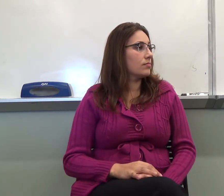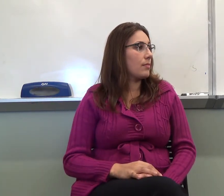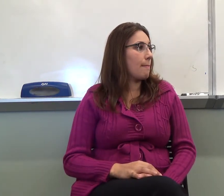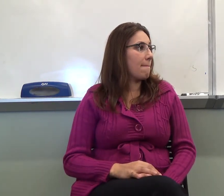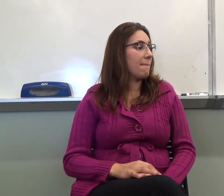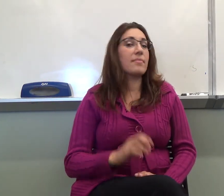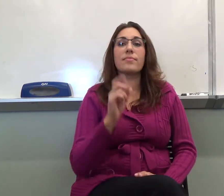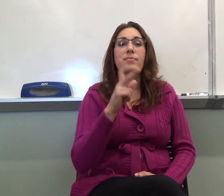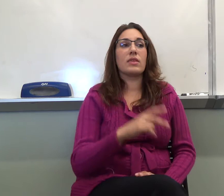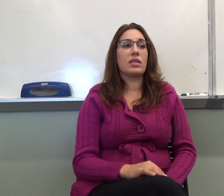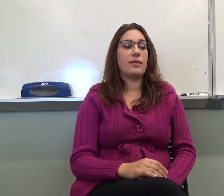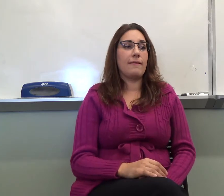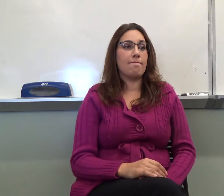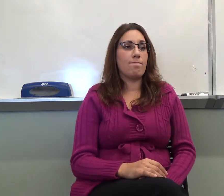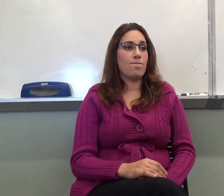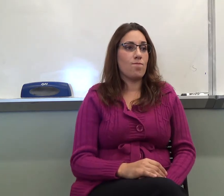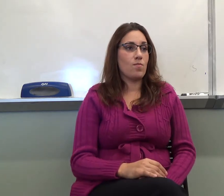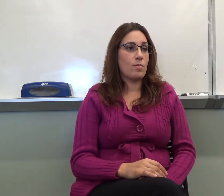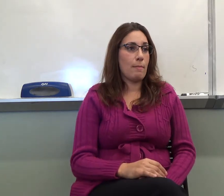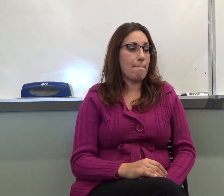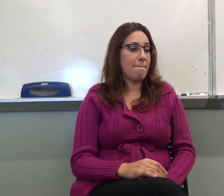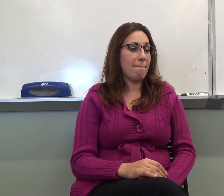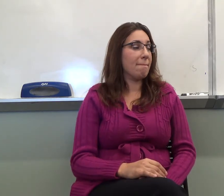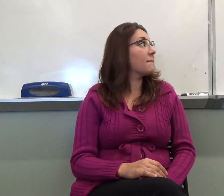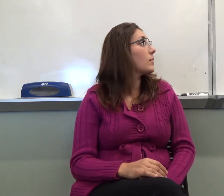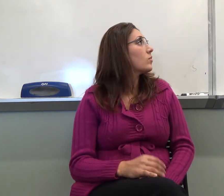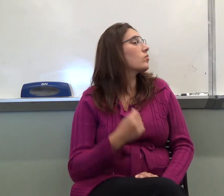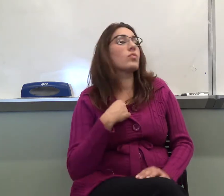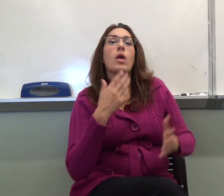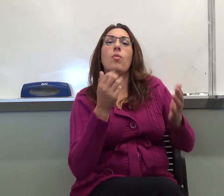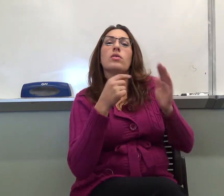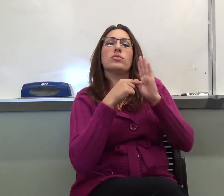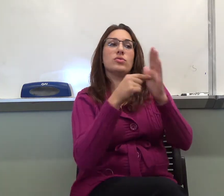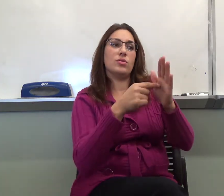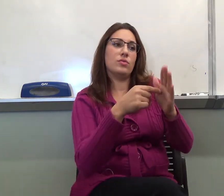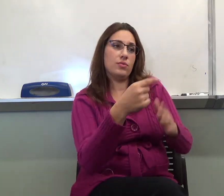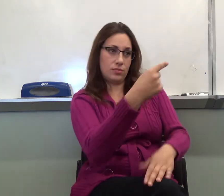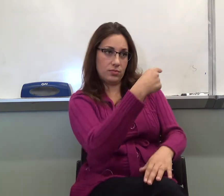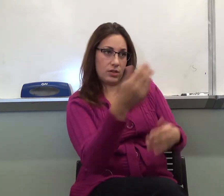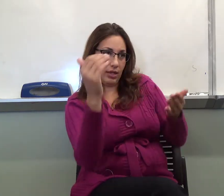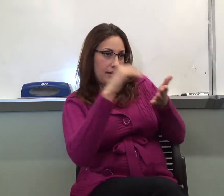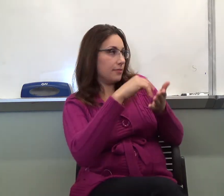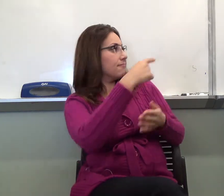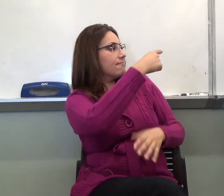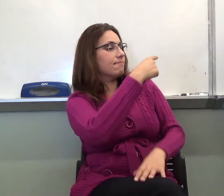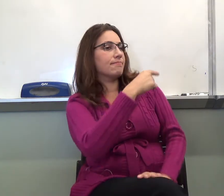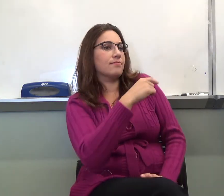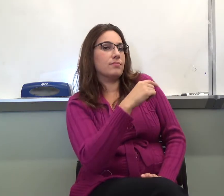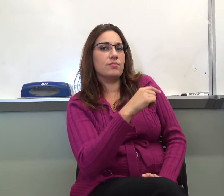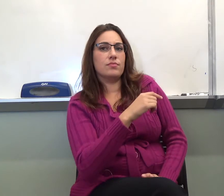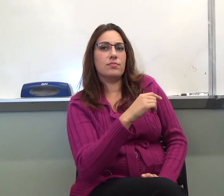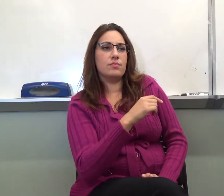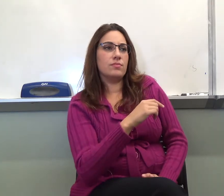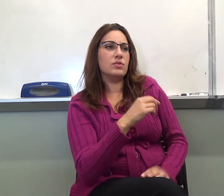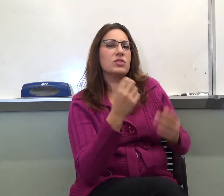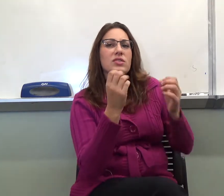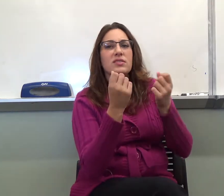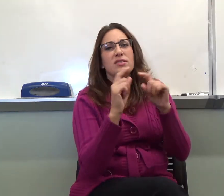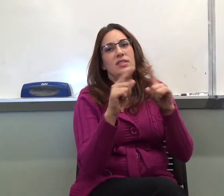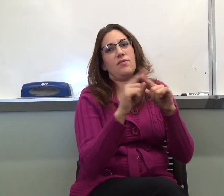Okay, now I want to go back here to this one to show you that it is not the only way you can work. But it will